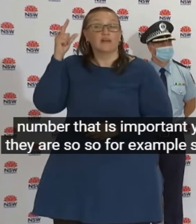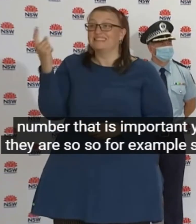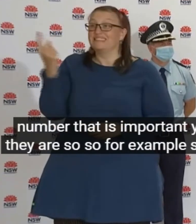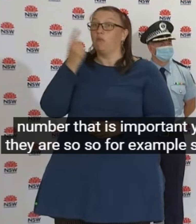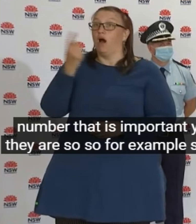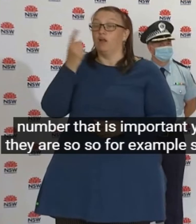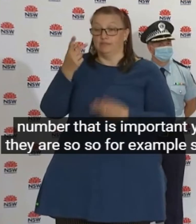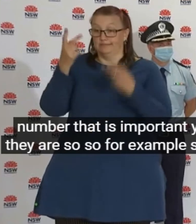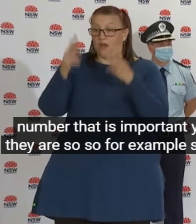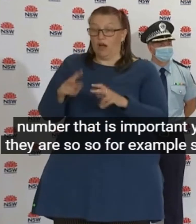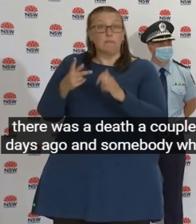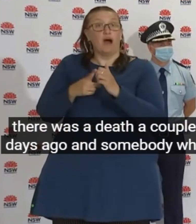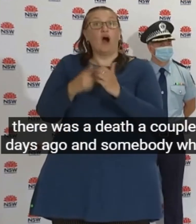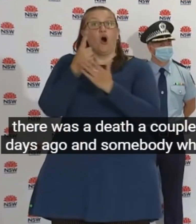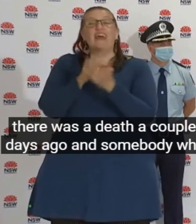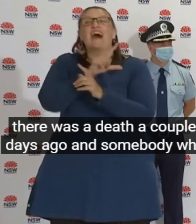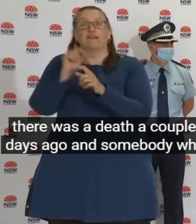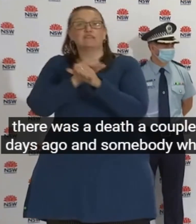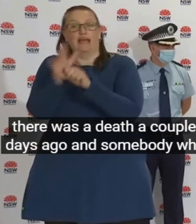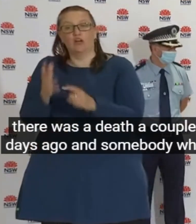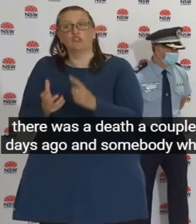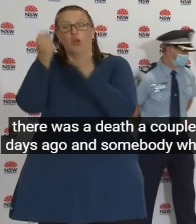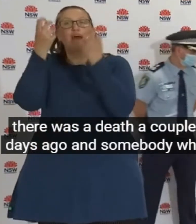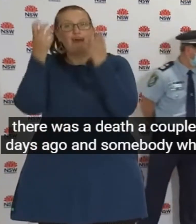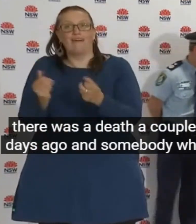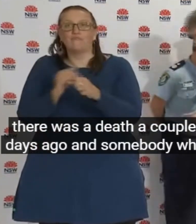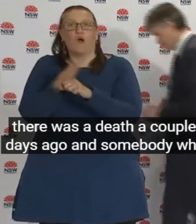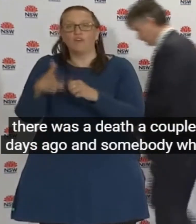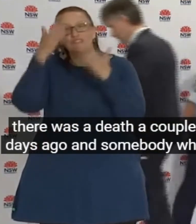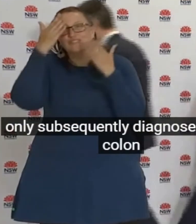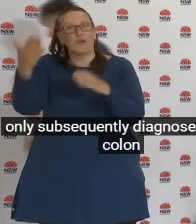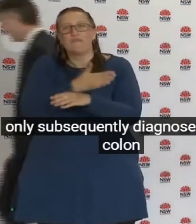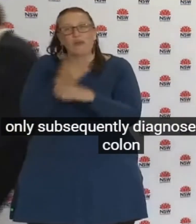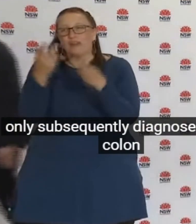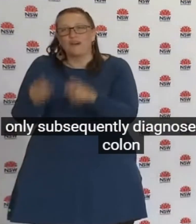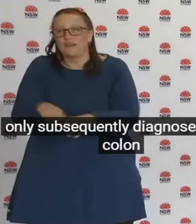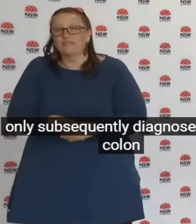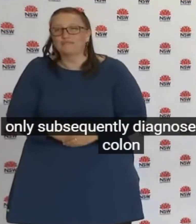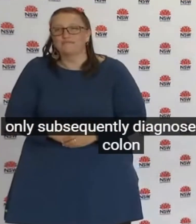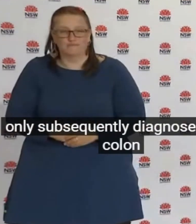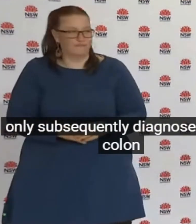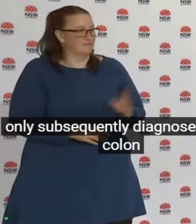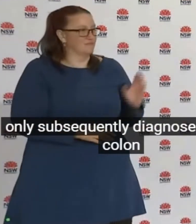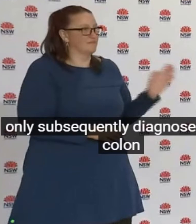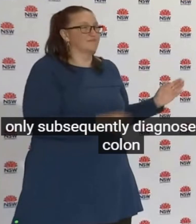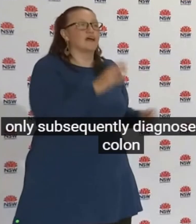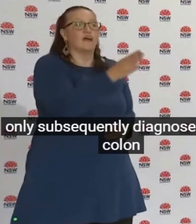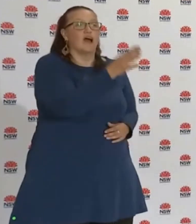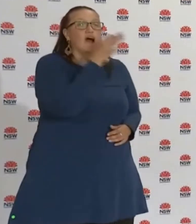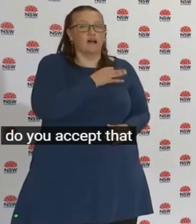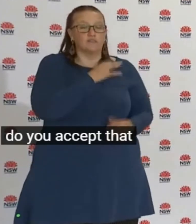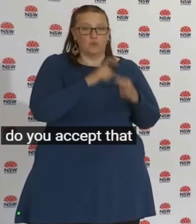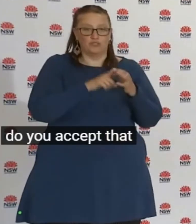diagnosed with COVID. Premier, in relation to the 70% threshold figure and the 80% threshold figure agreed to by National